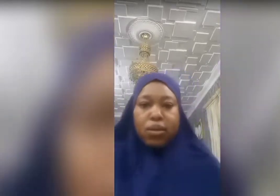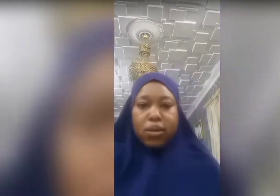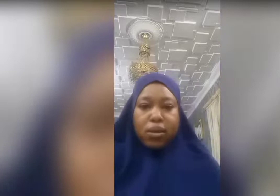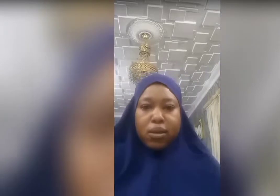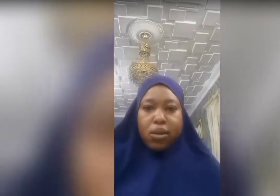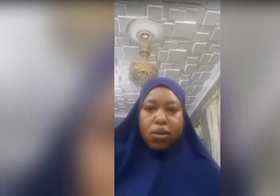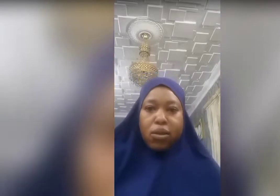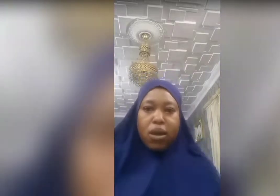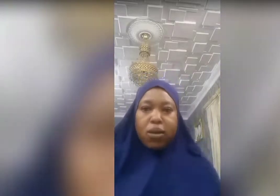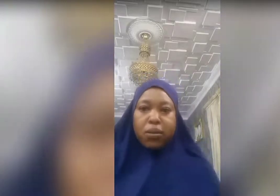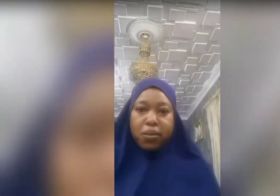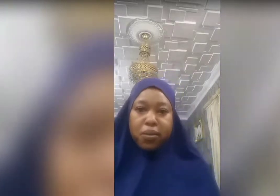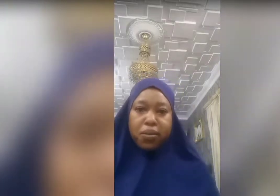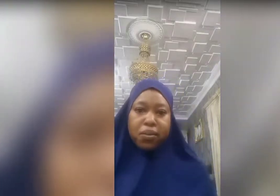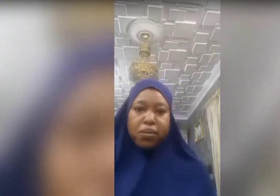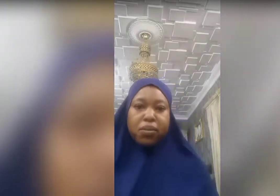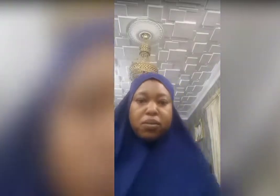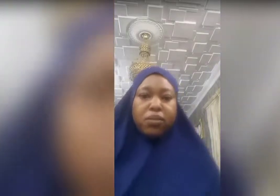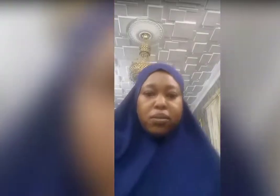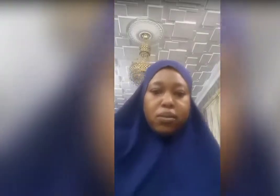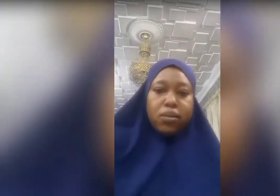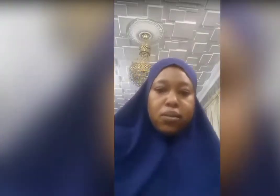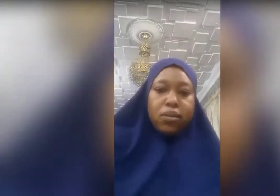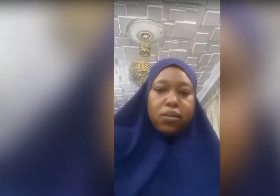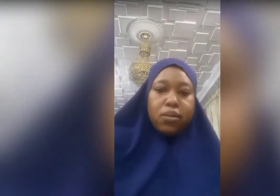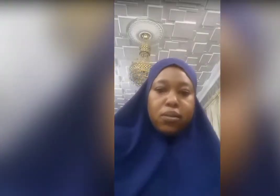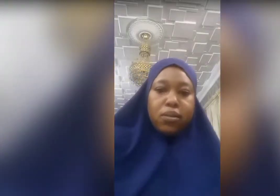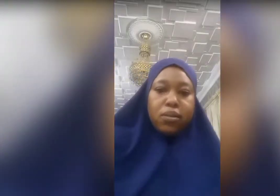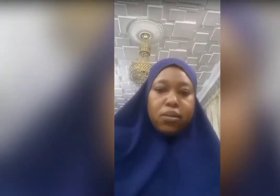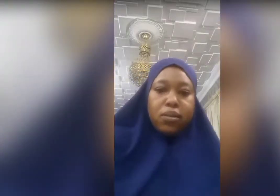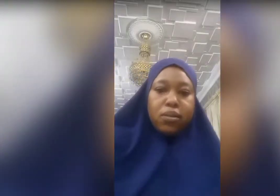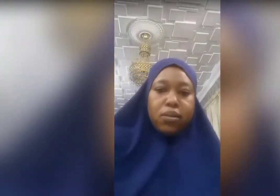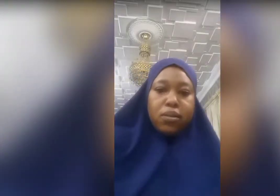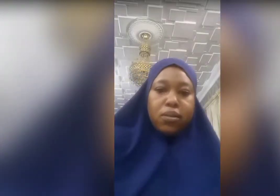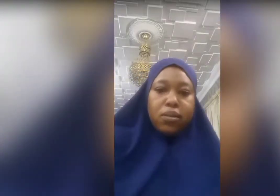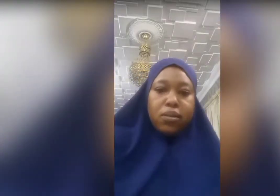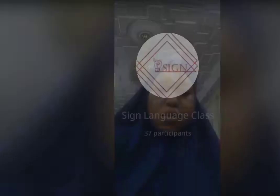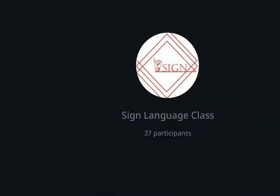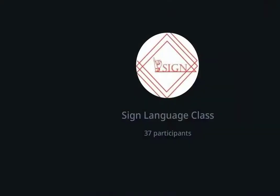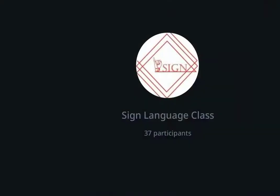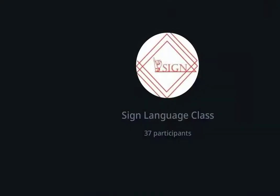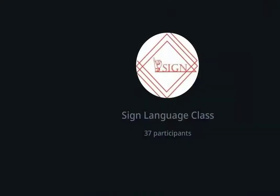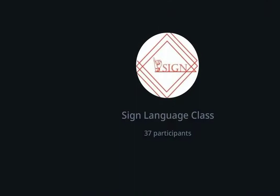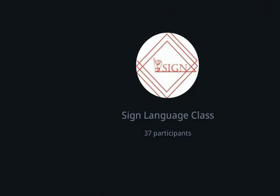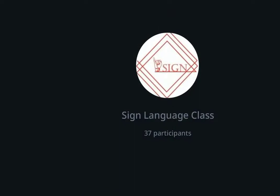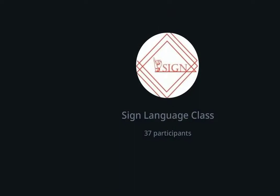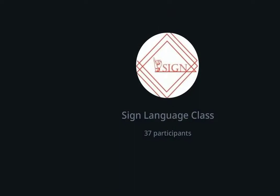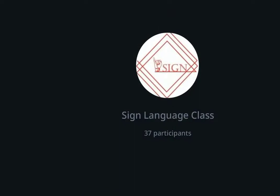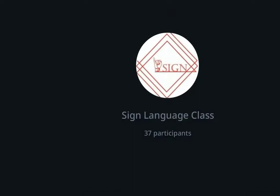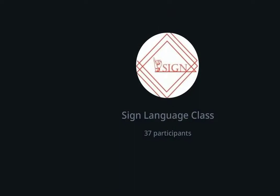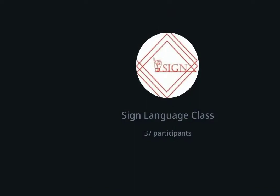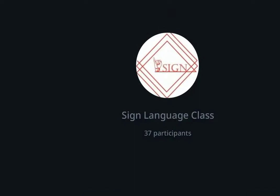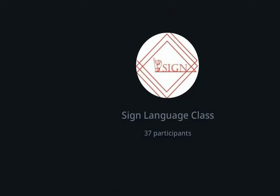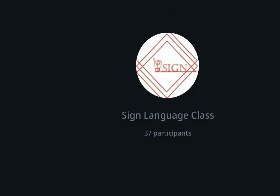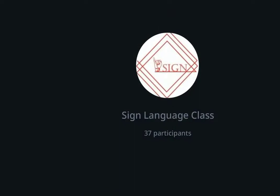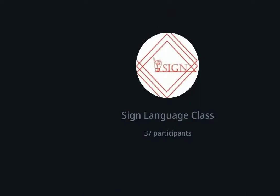Hussaina, are you with me? Yes, I am. Okay, although I can't see your video. Okay, I've seen you. I've seen